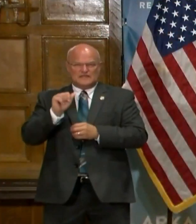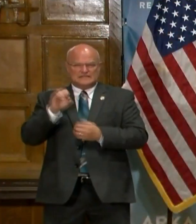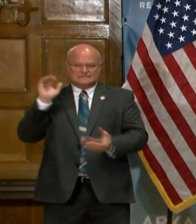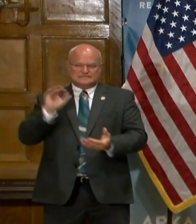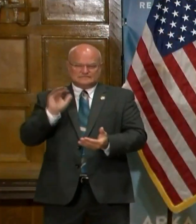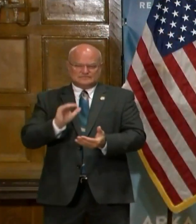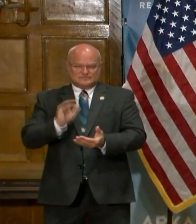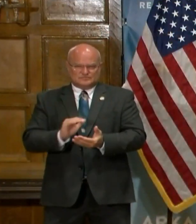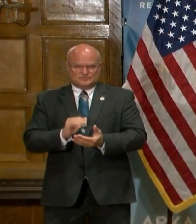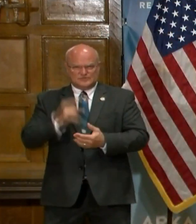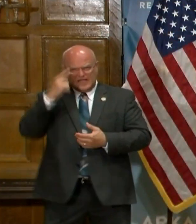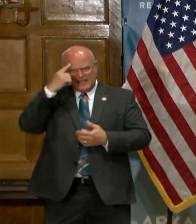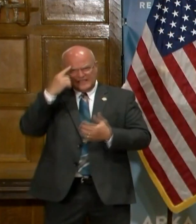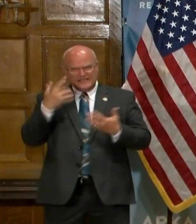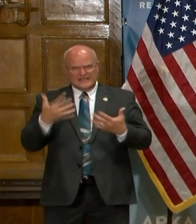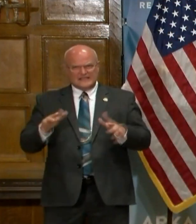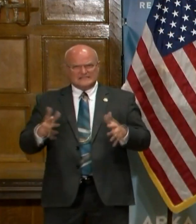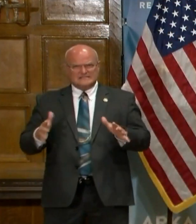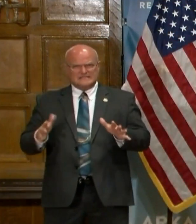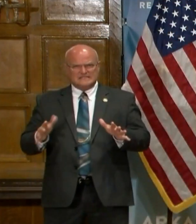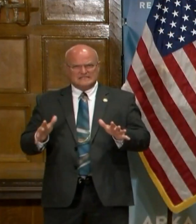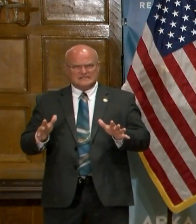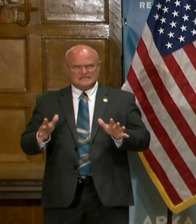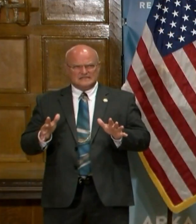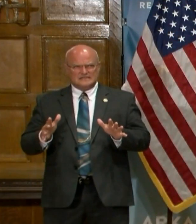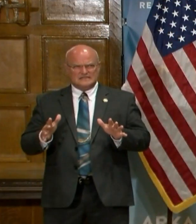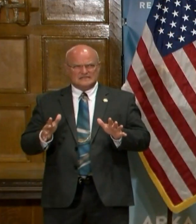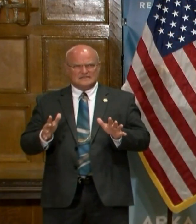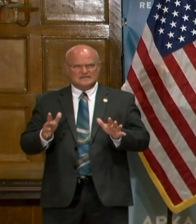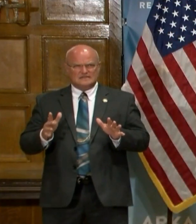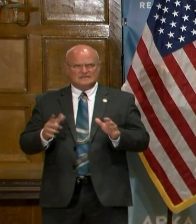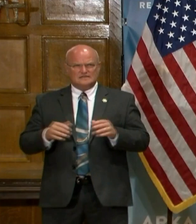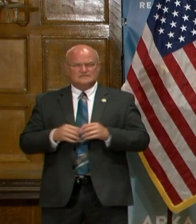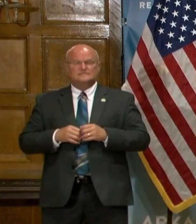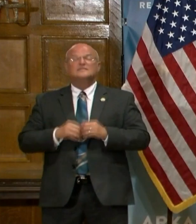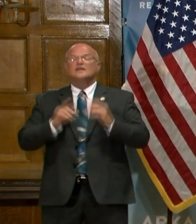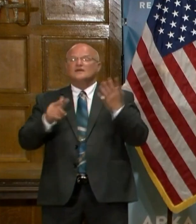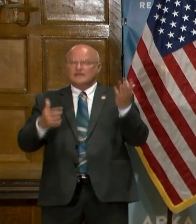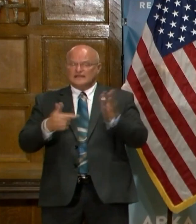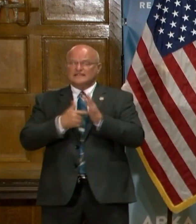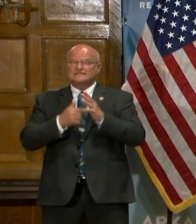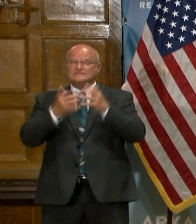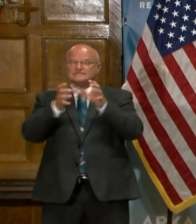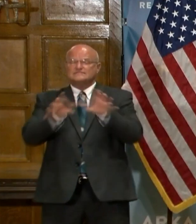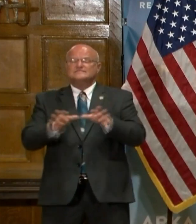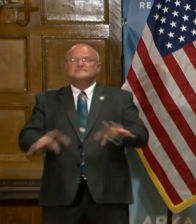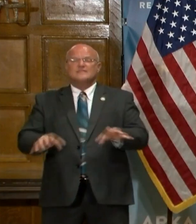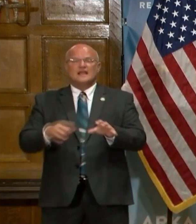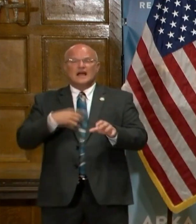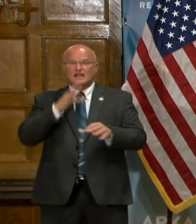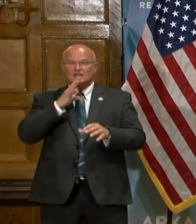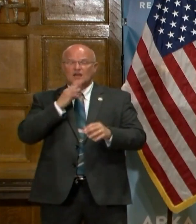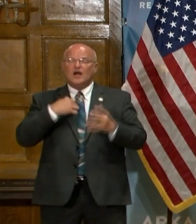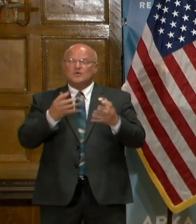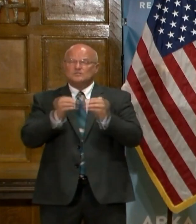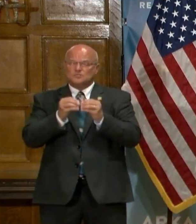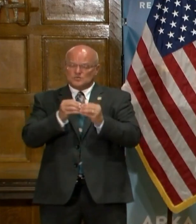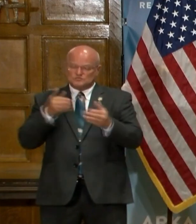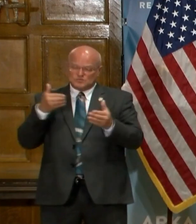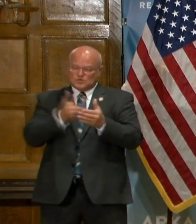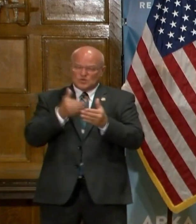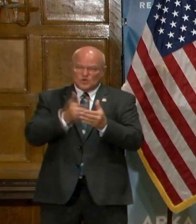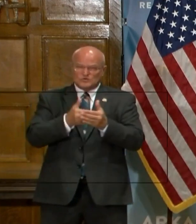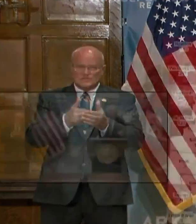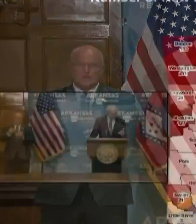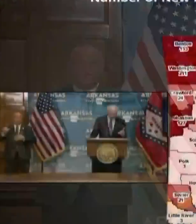cases. I think that's, let's see what we have here. And this is a breakdown. I indicated that I wanted to look more closely